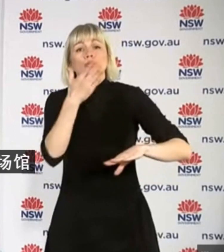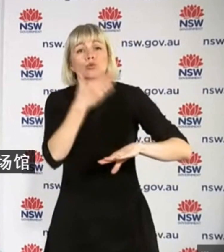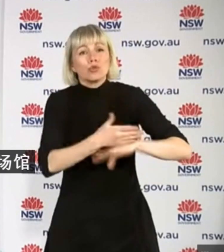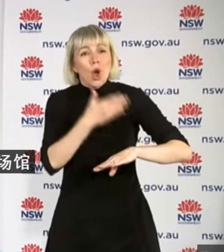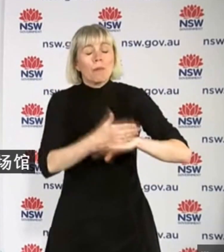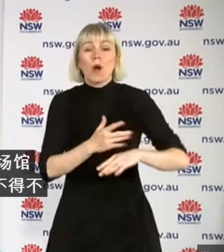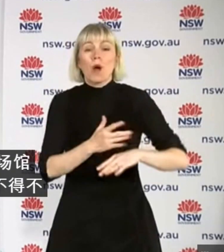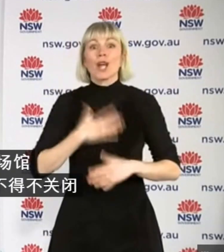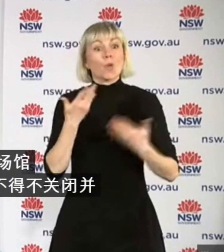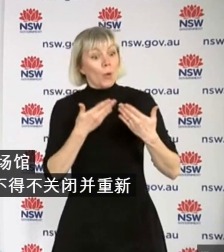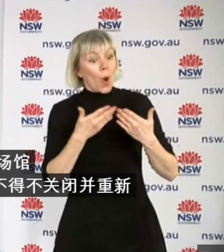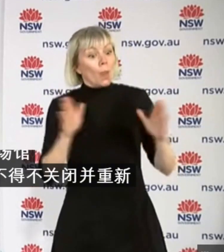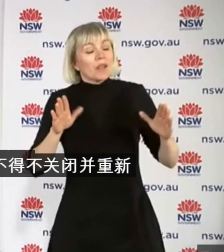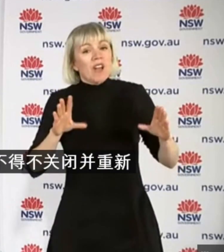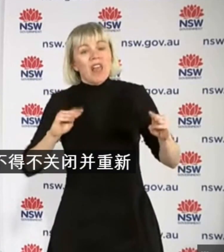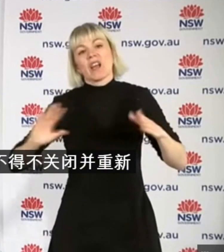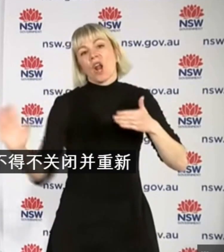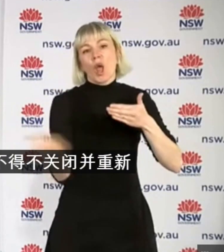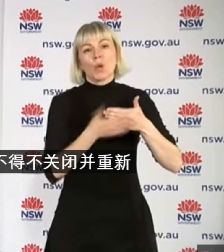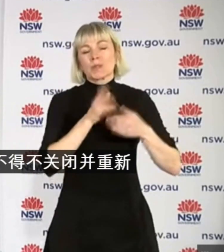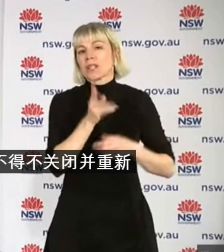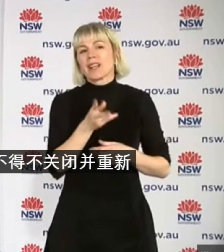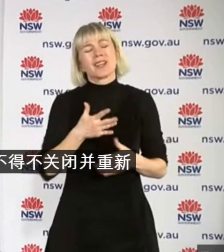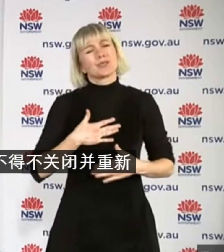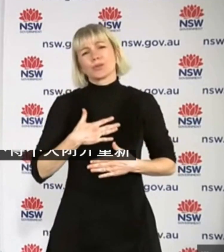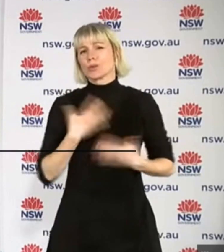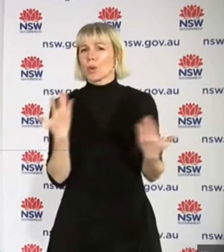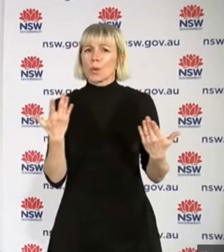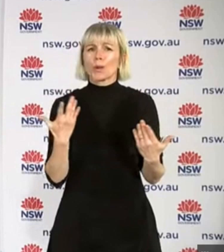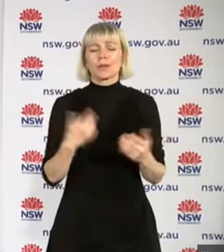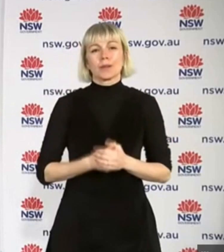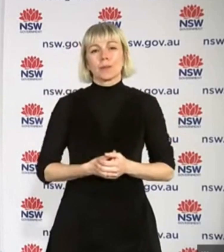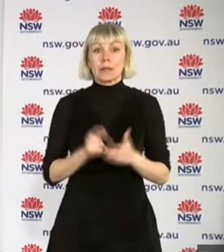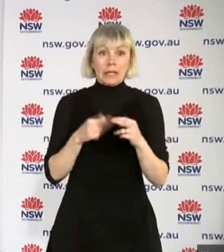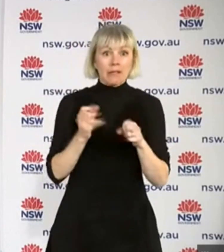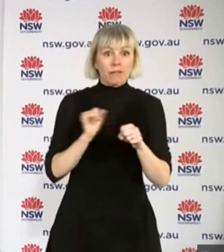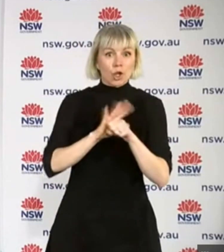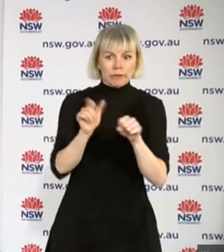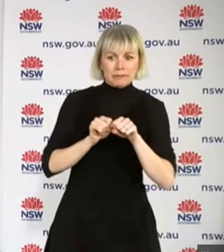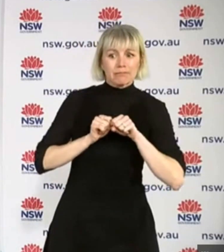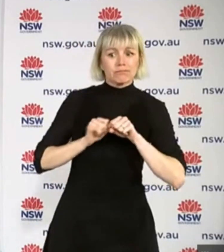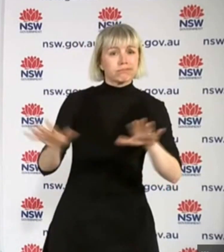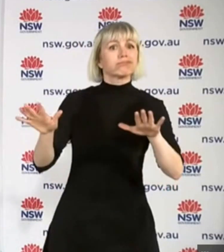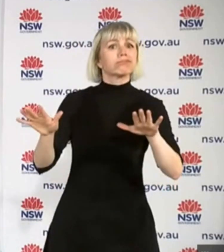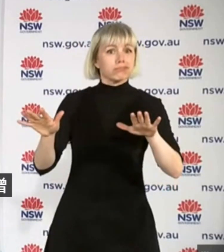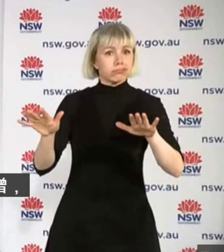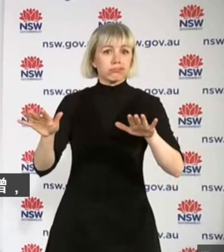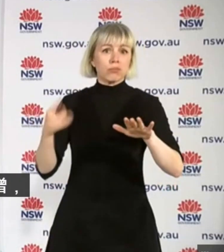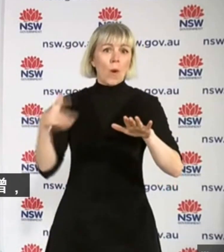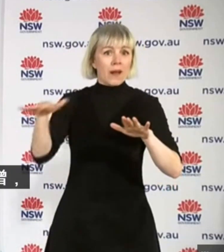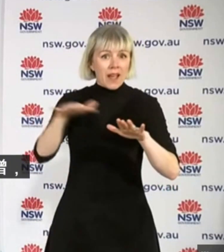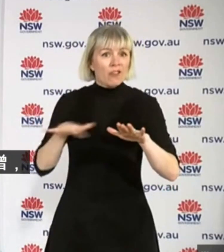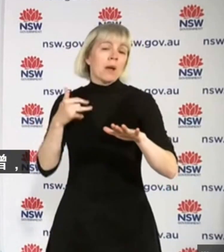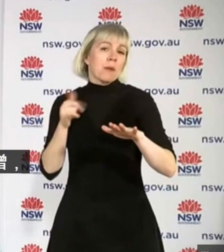close and reopen once we start reopening because case numbers are surging or particular parts of the community are seeing a surge,